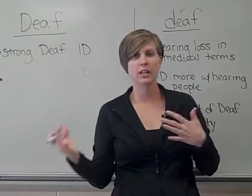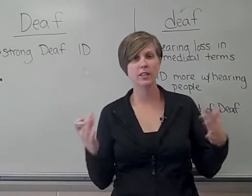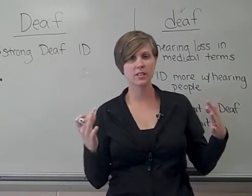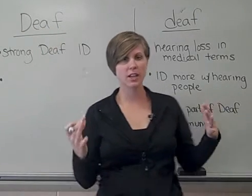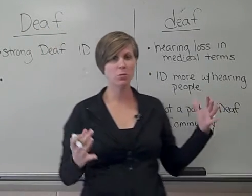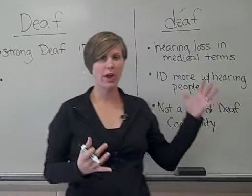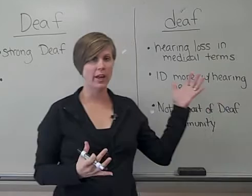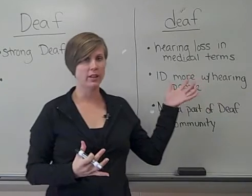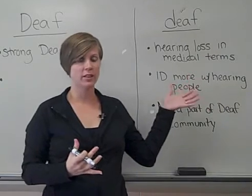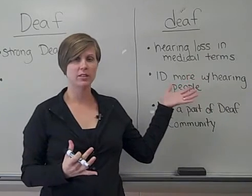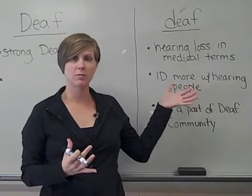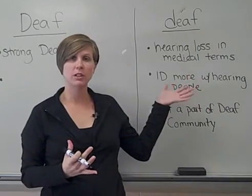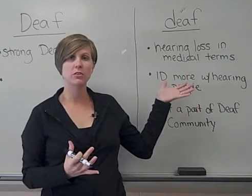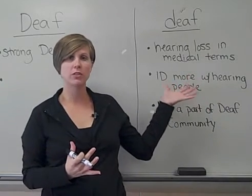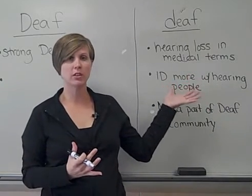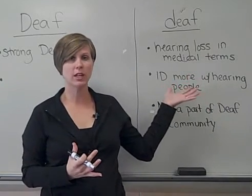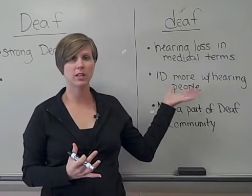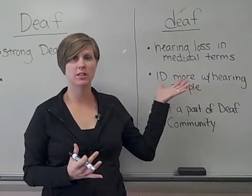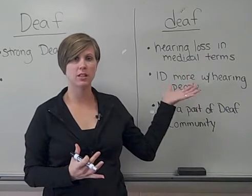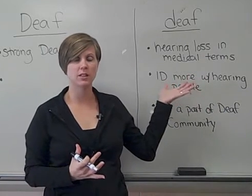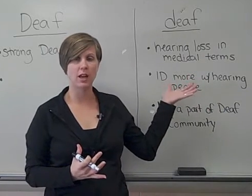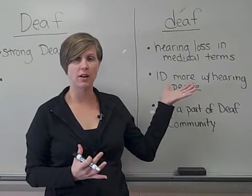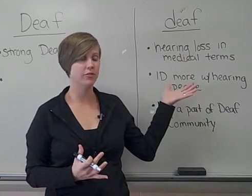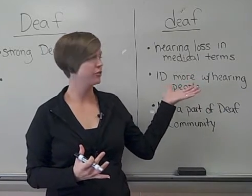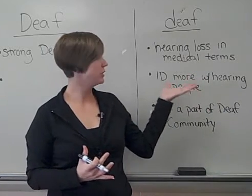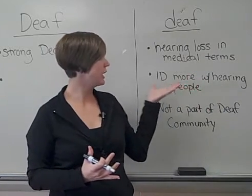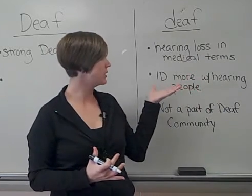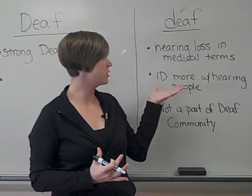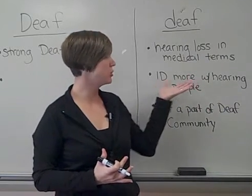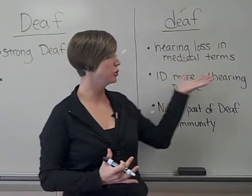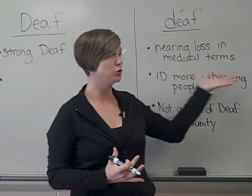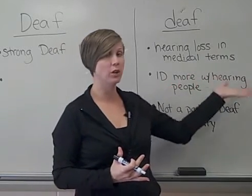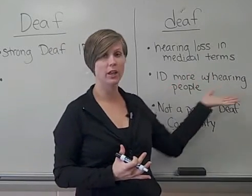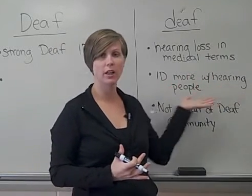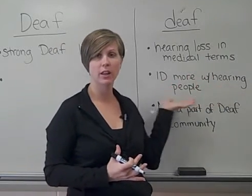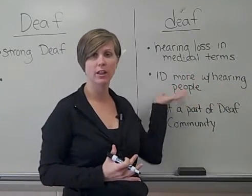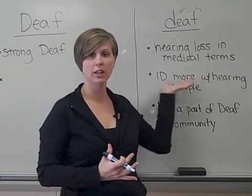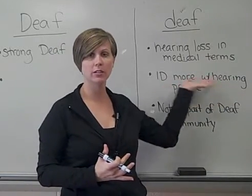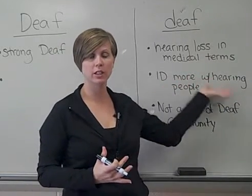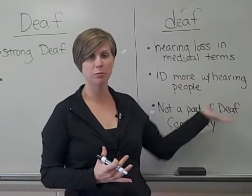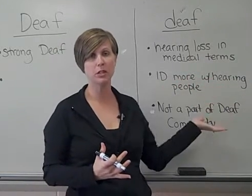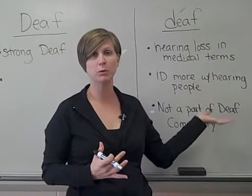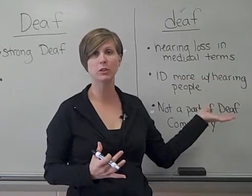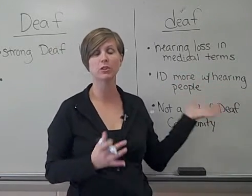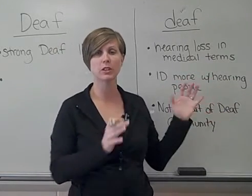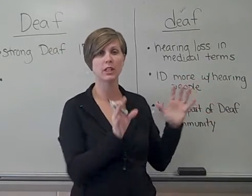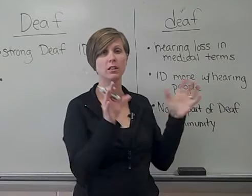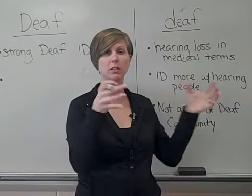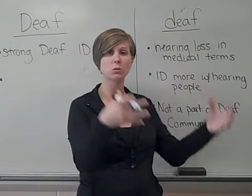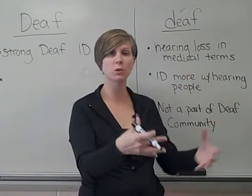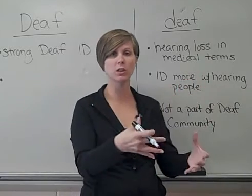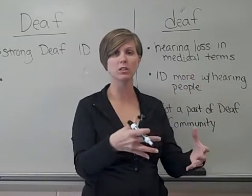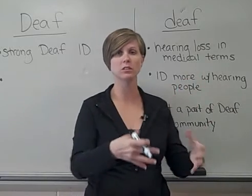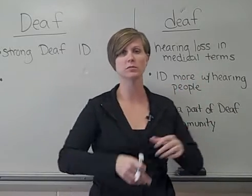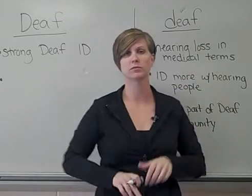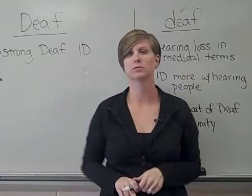In the same way that someone who's lowercase d deaf relates to hearing people or the hearing world,